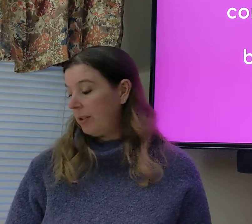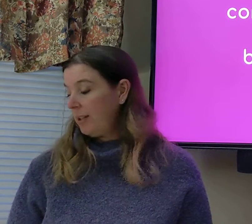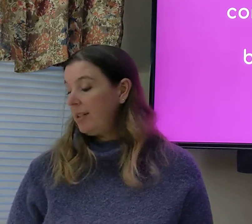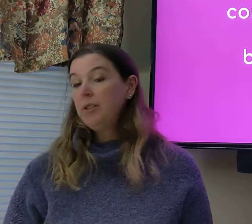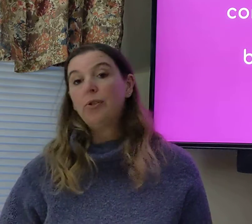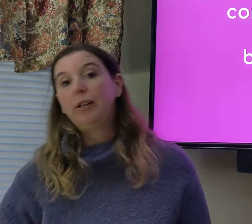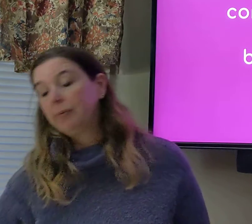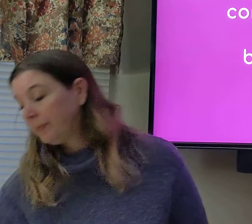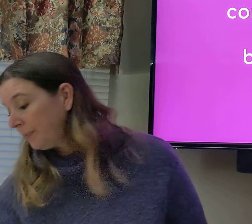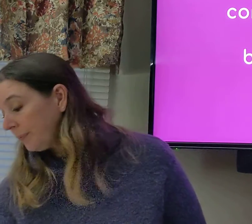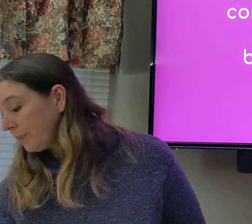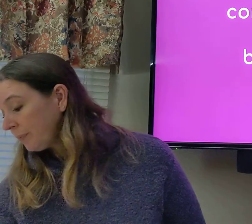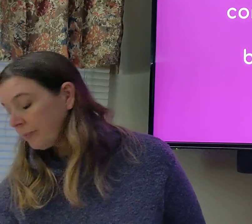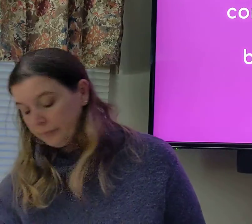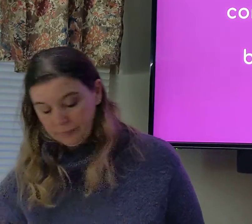at its history.